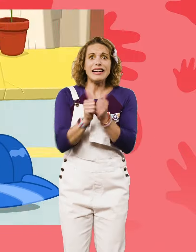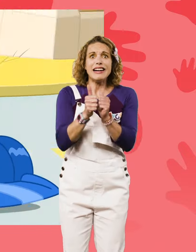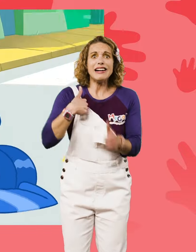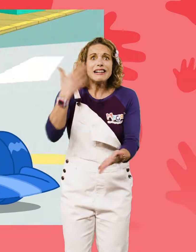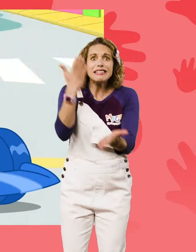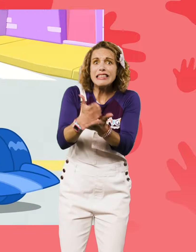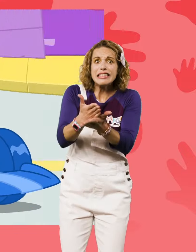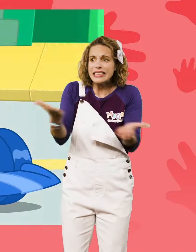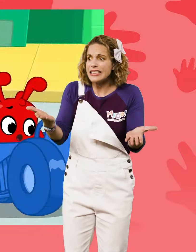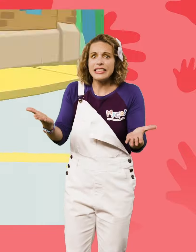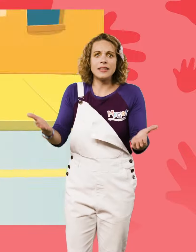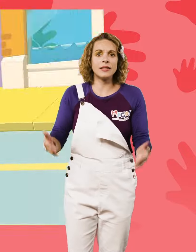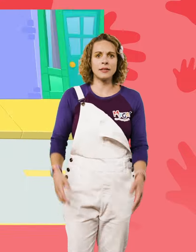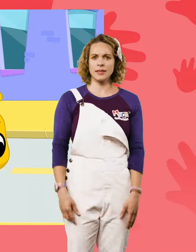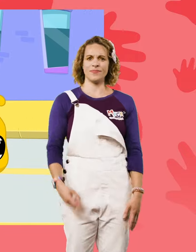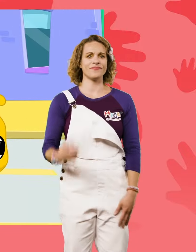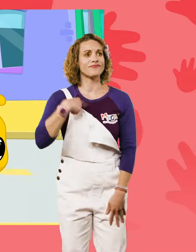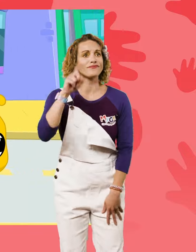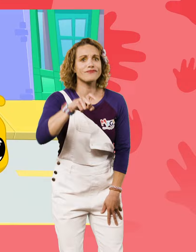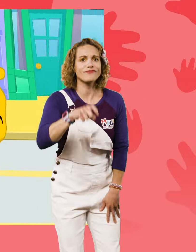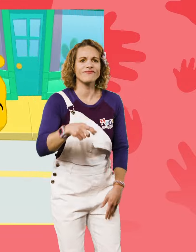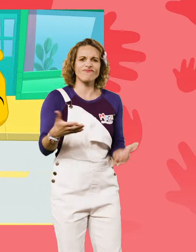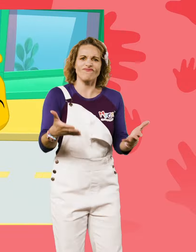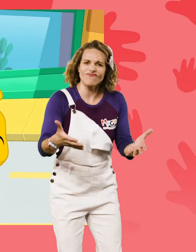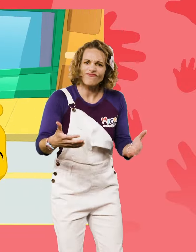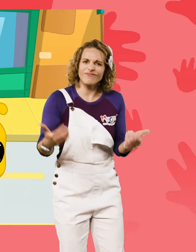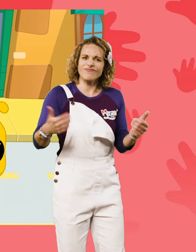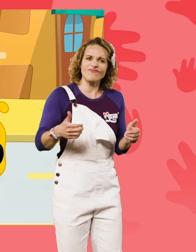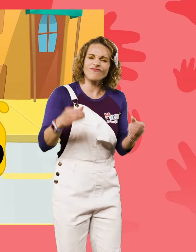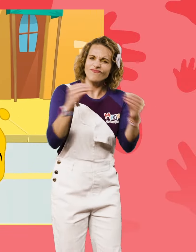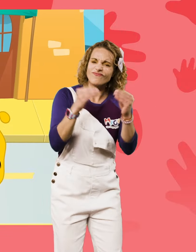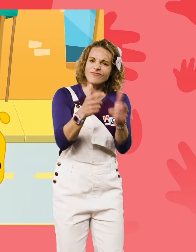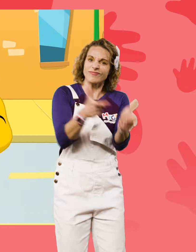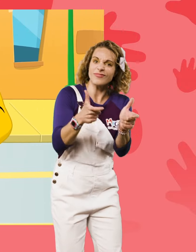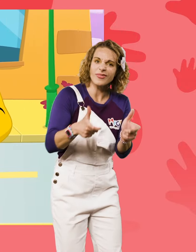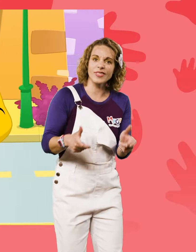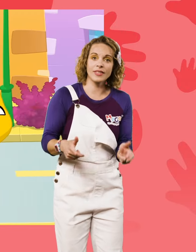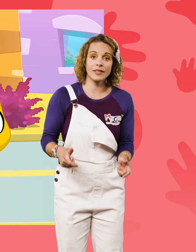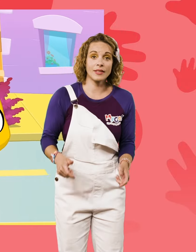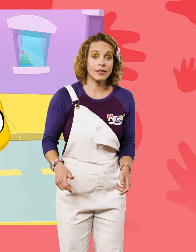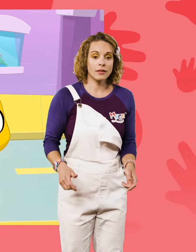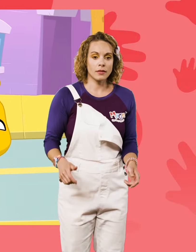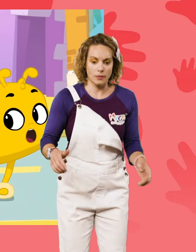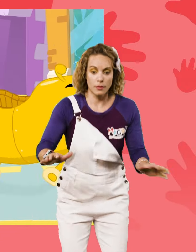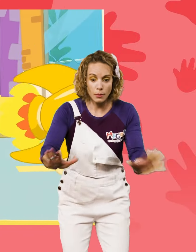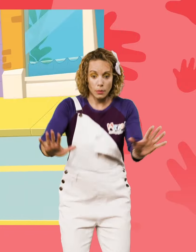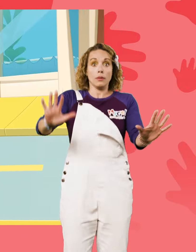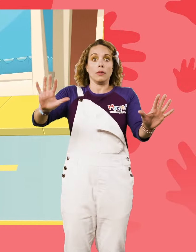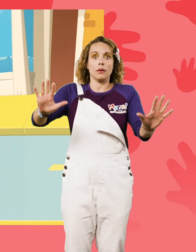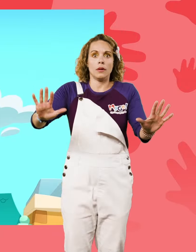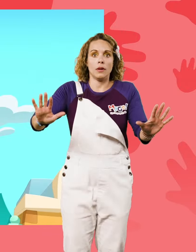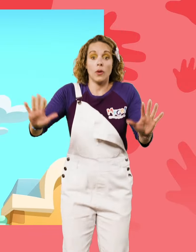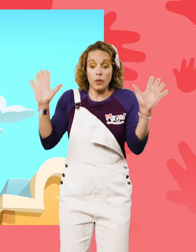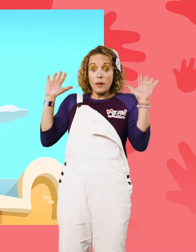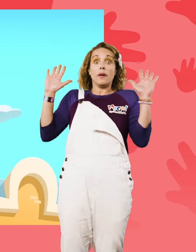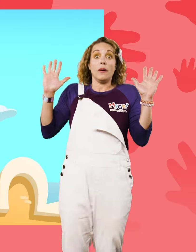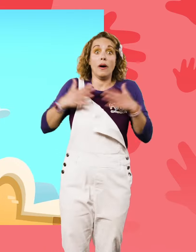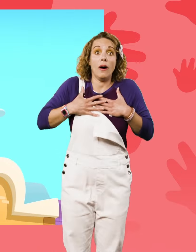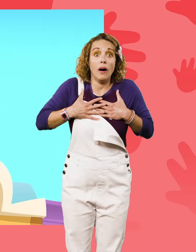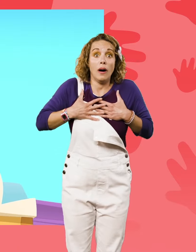How do I stop? I need to go faster. Whoa!